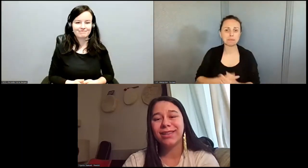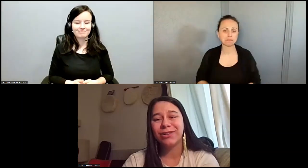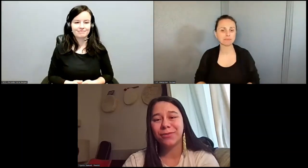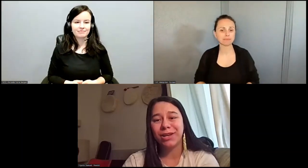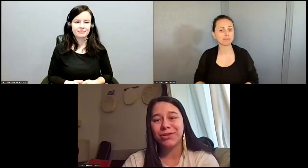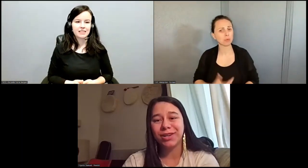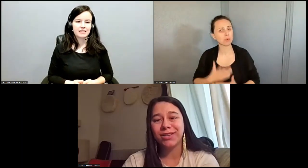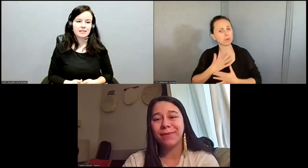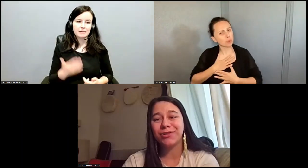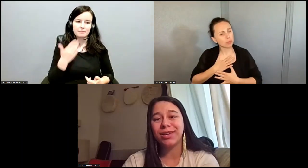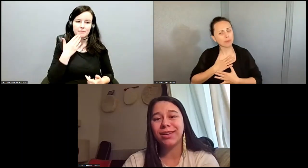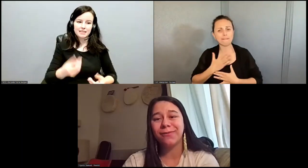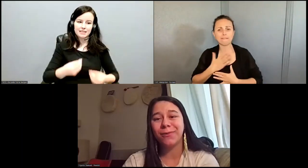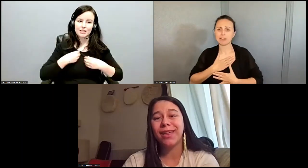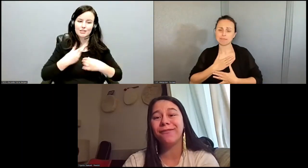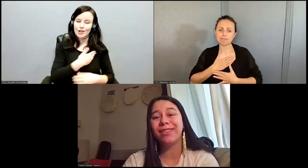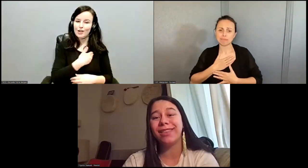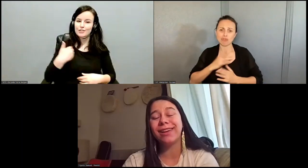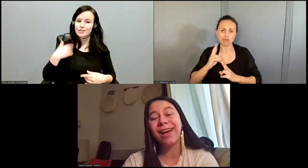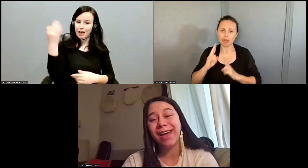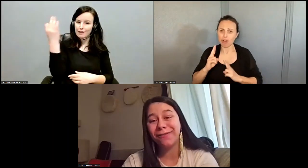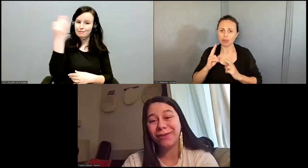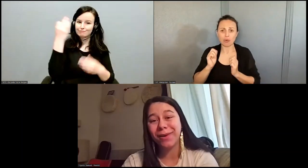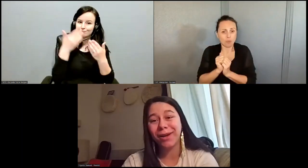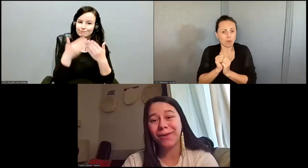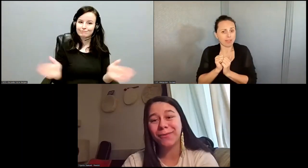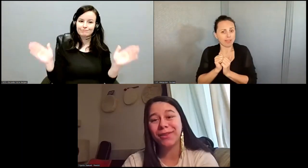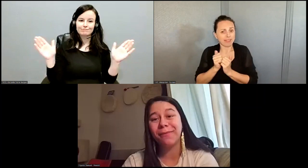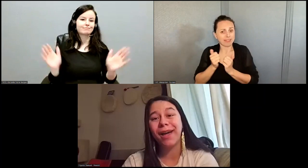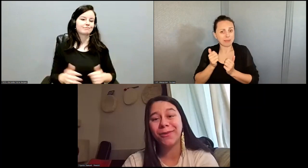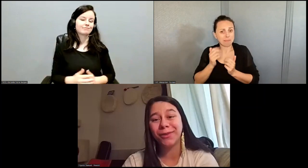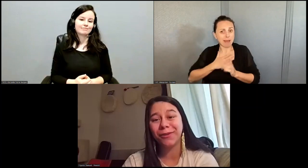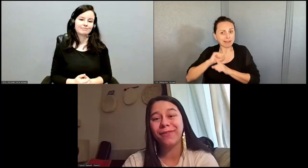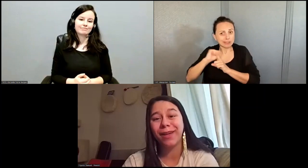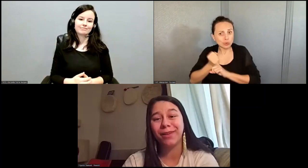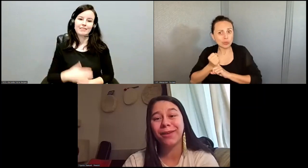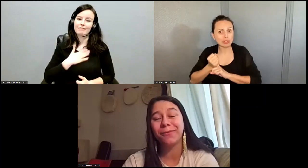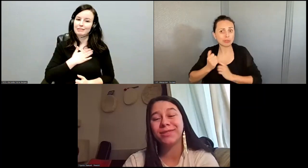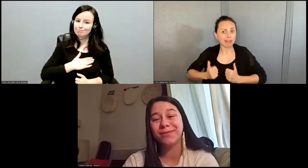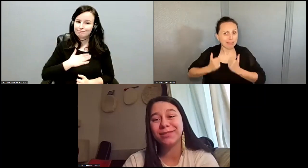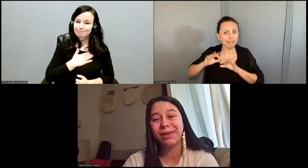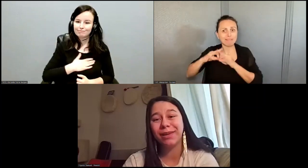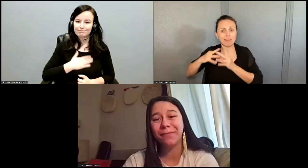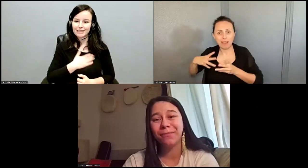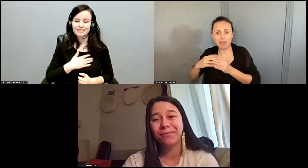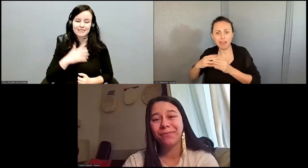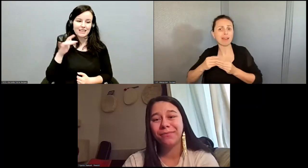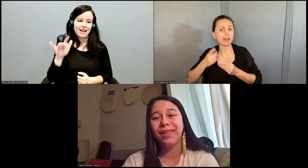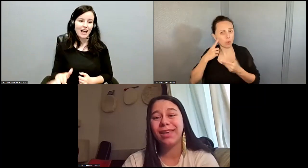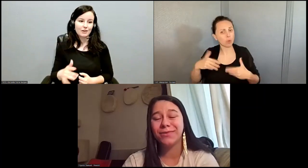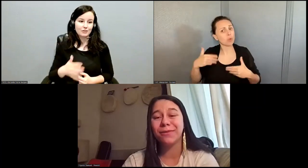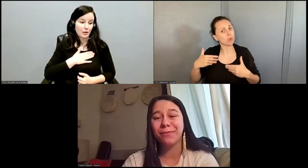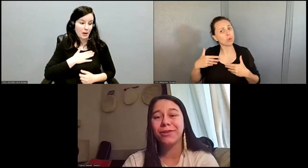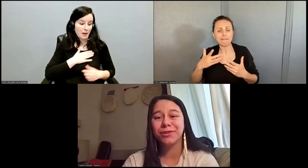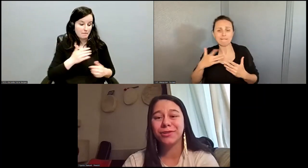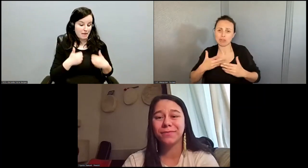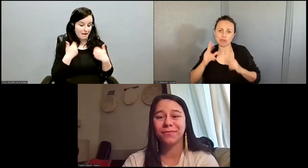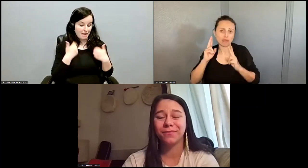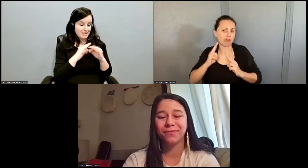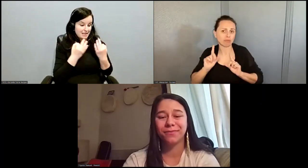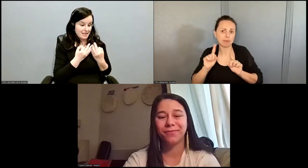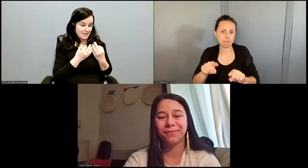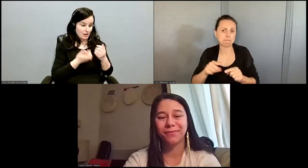It is such a pleasure, especially with everything that I have going on within my own little family that will soon to be. Thank you so